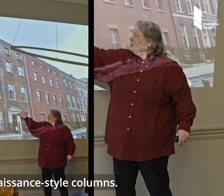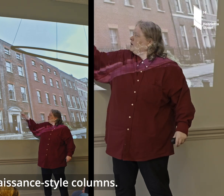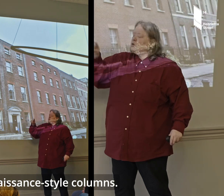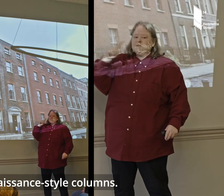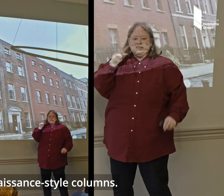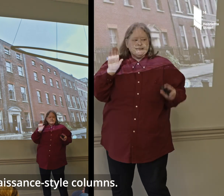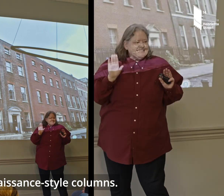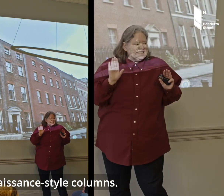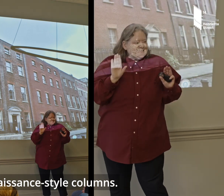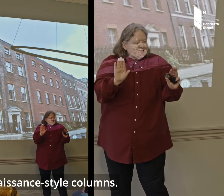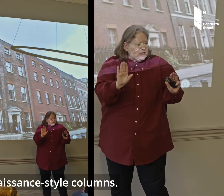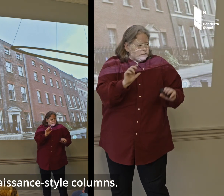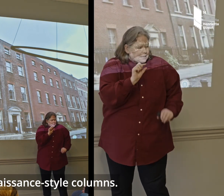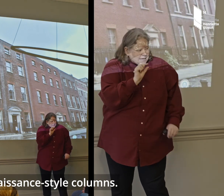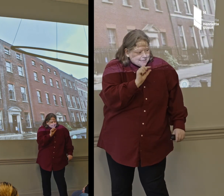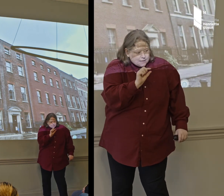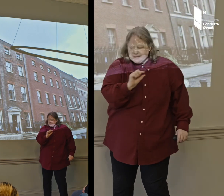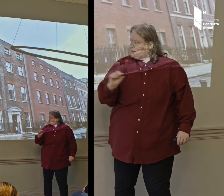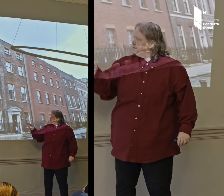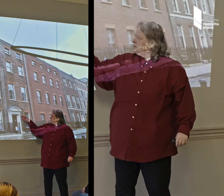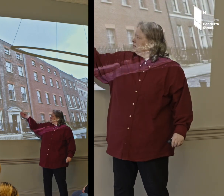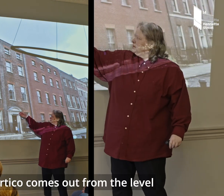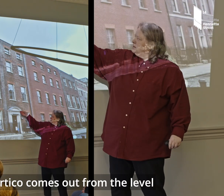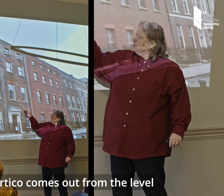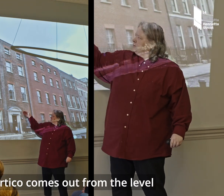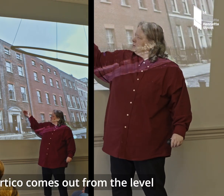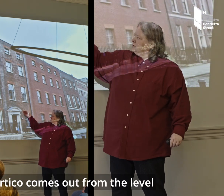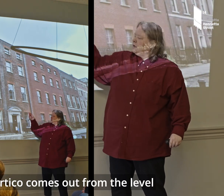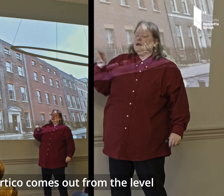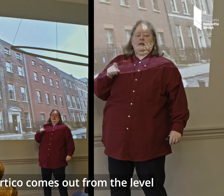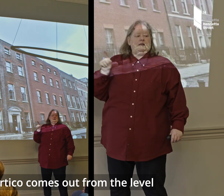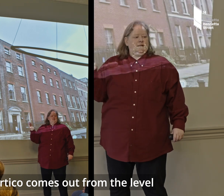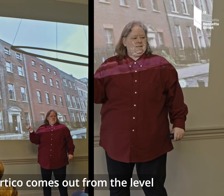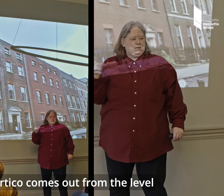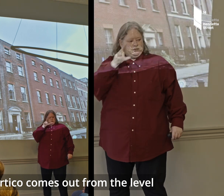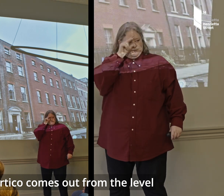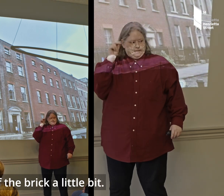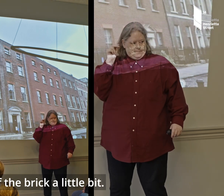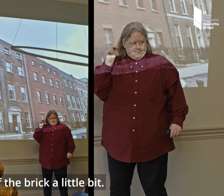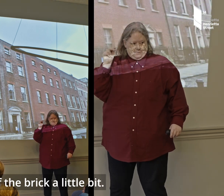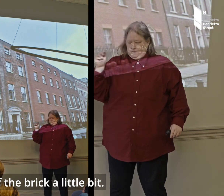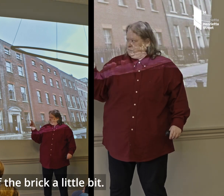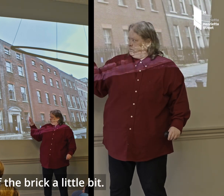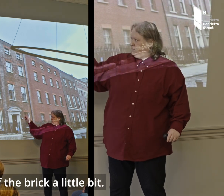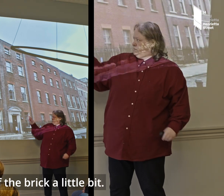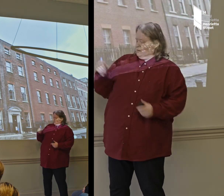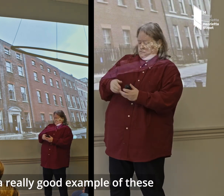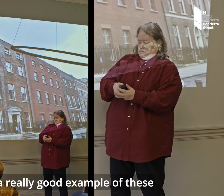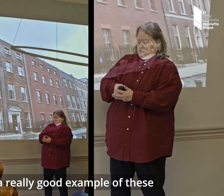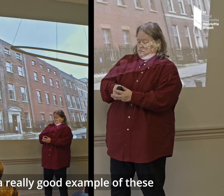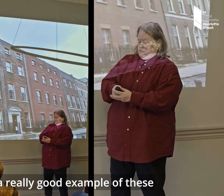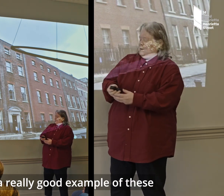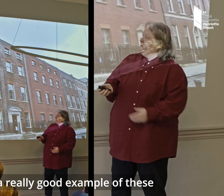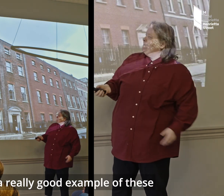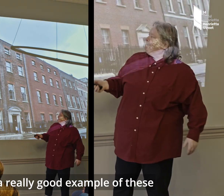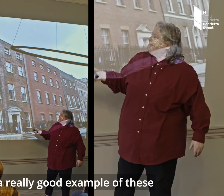our Renaissance style columns. And this portico comes out from the level of the brick a little bit. And that's